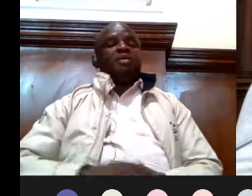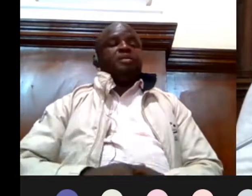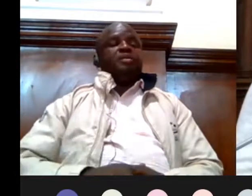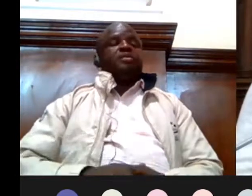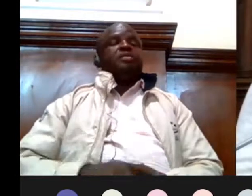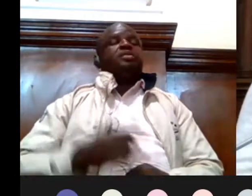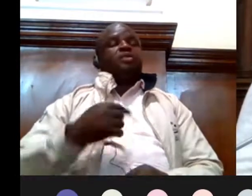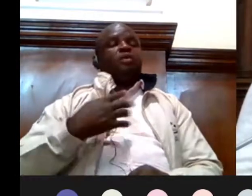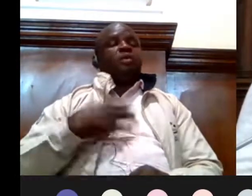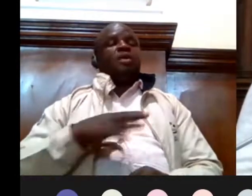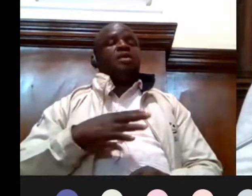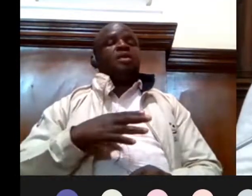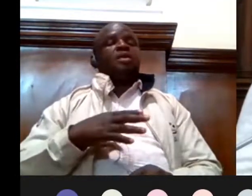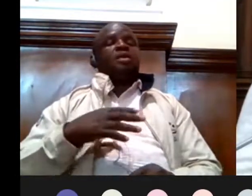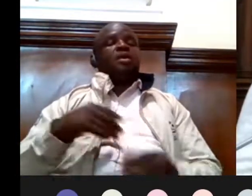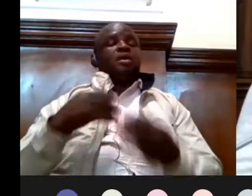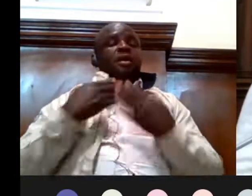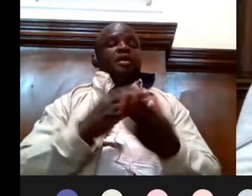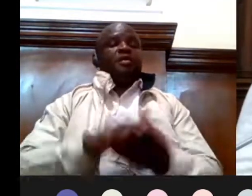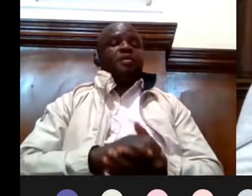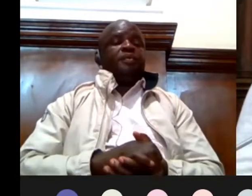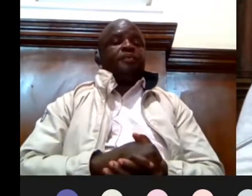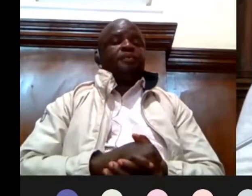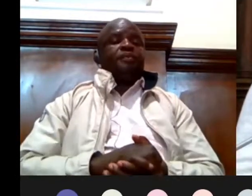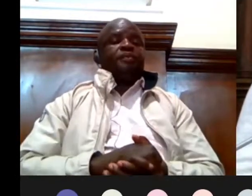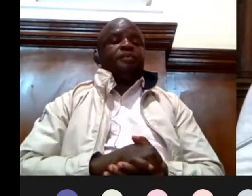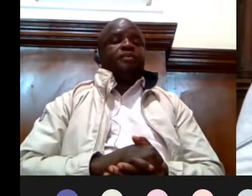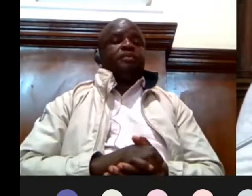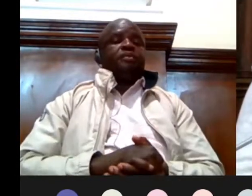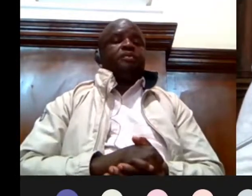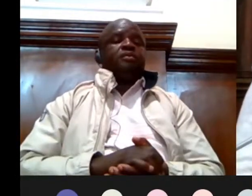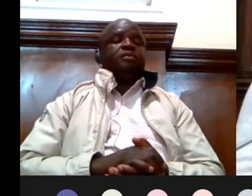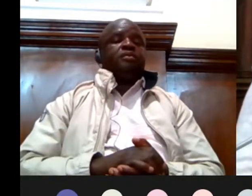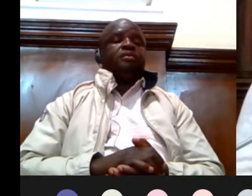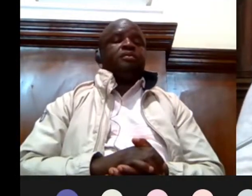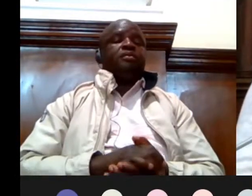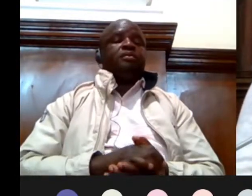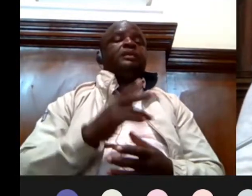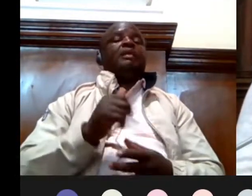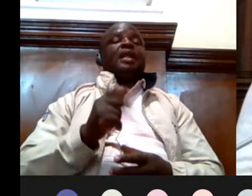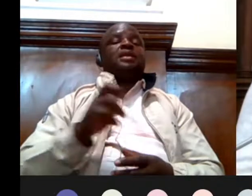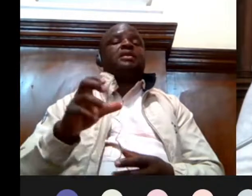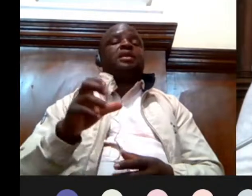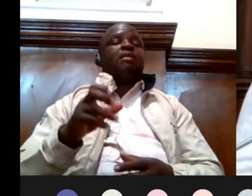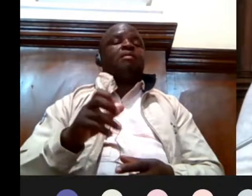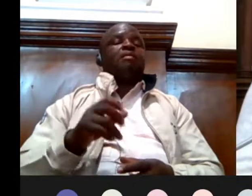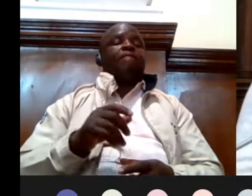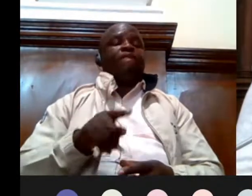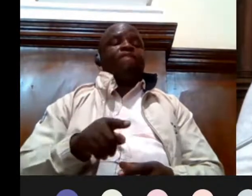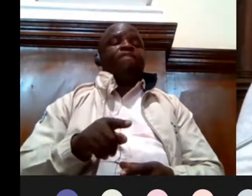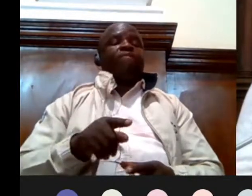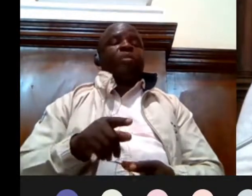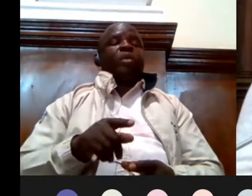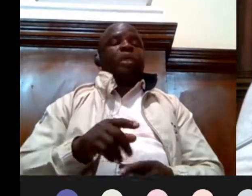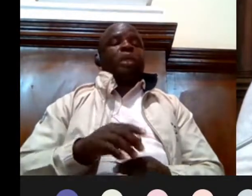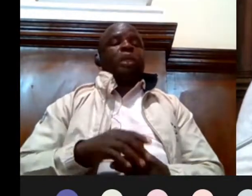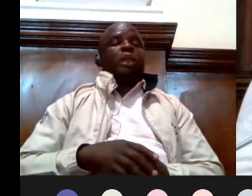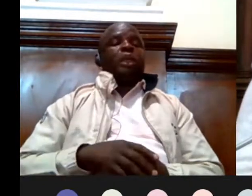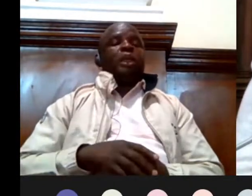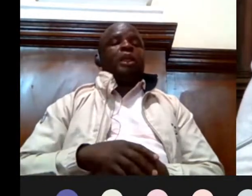In fact, the ANC cannot be trusted with Women's Month. Currently, right now, the embodiment of state capture and